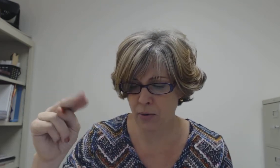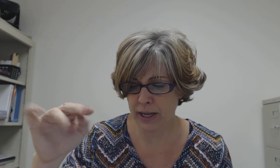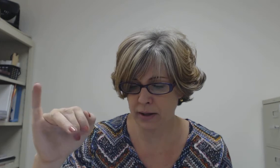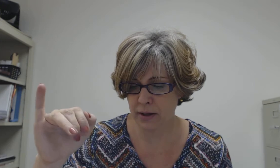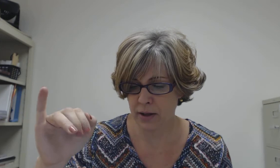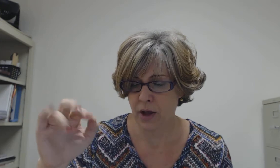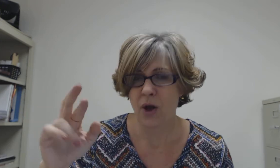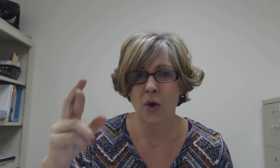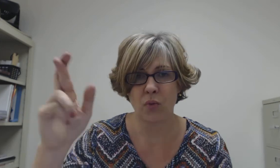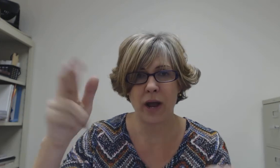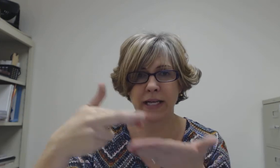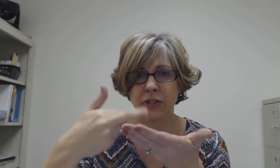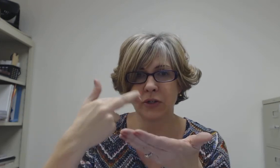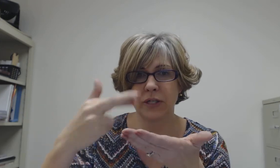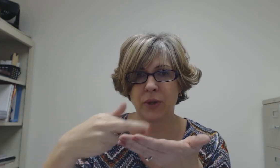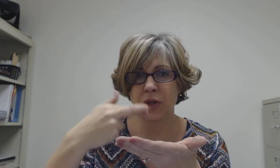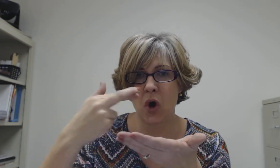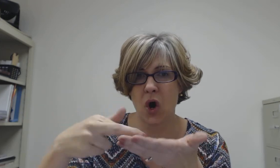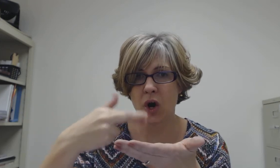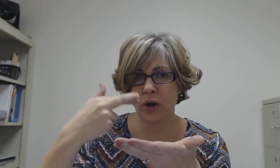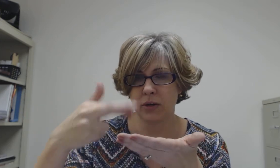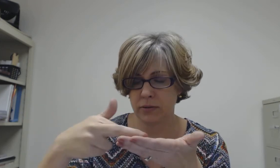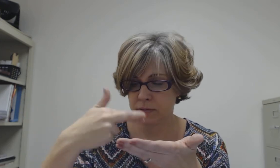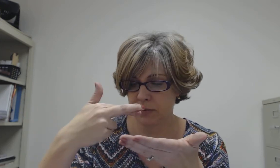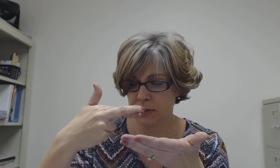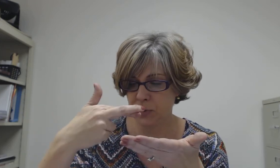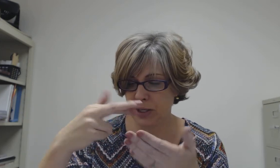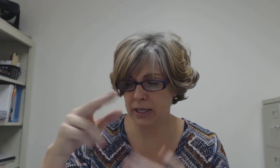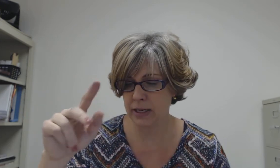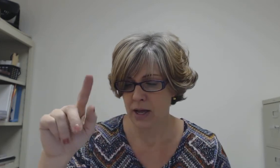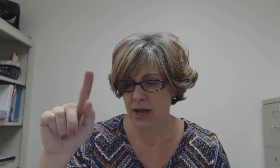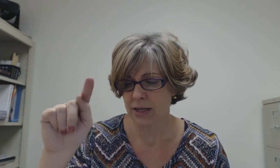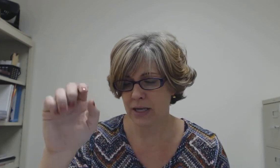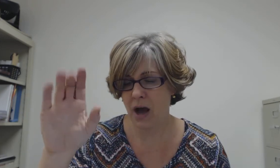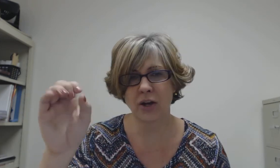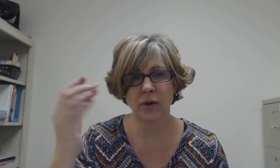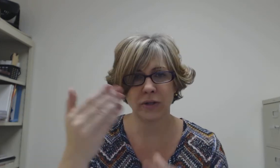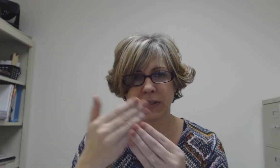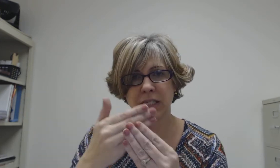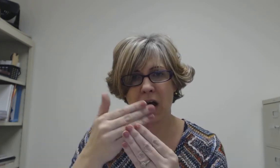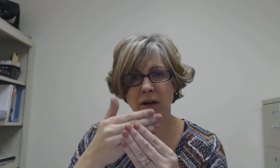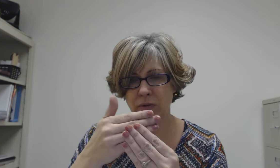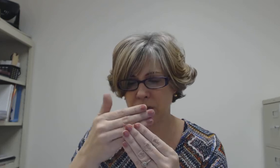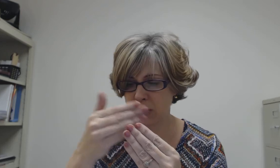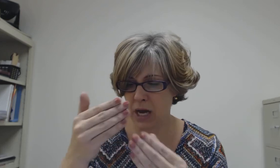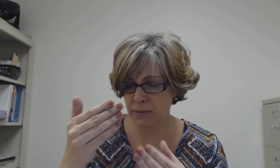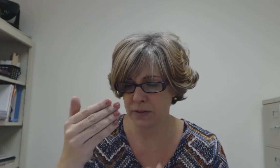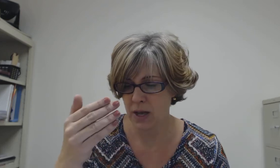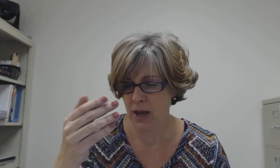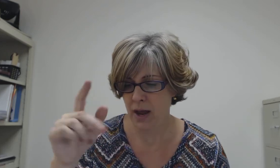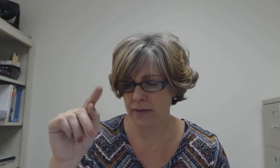pepperoni, rice. You'll see with an R, spooning it in. Taco, you'll see tacos sometimes, and then